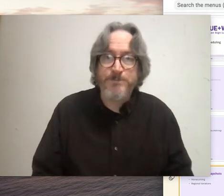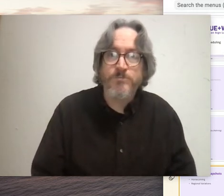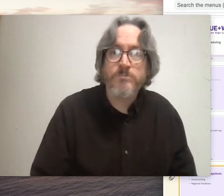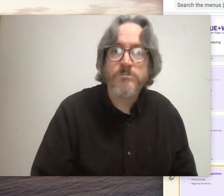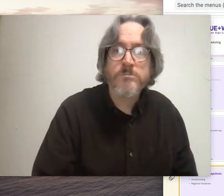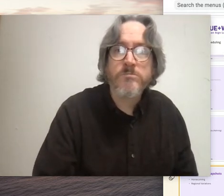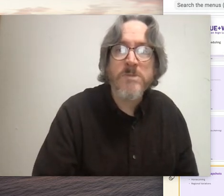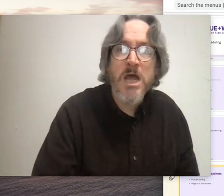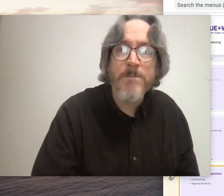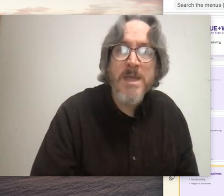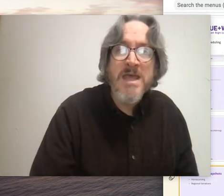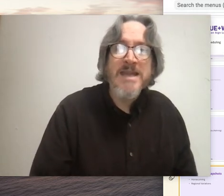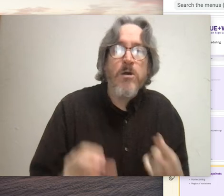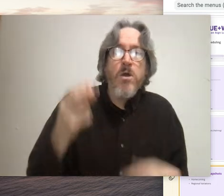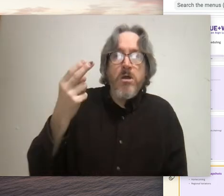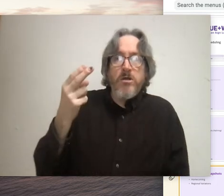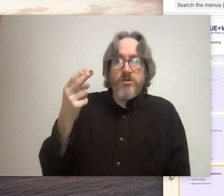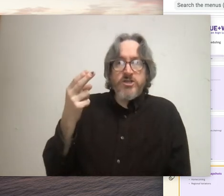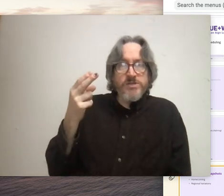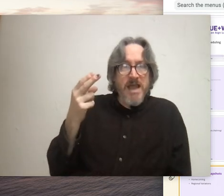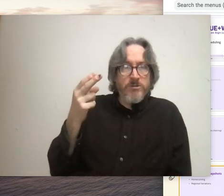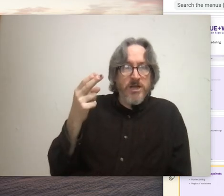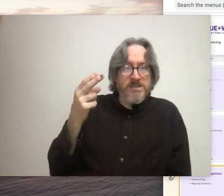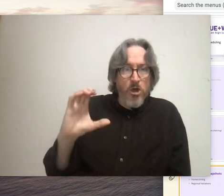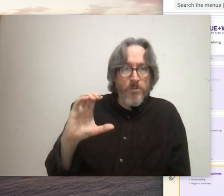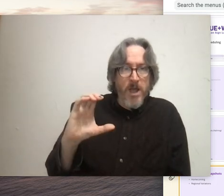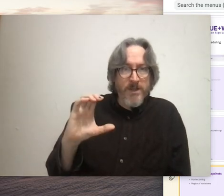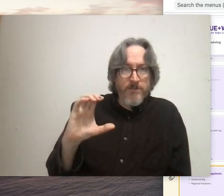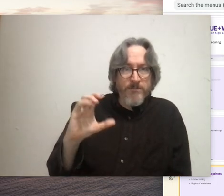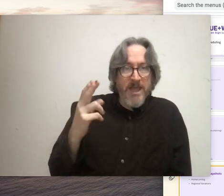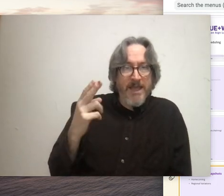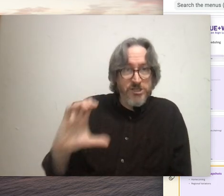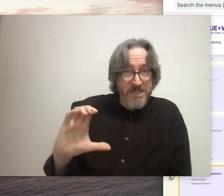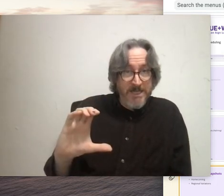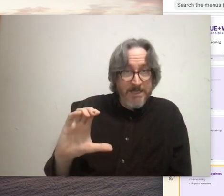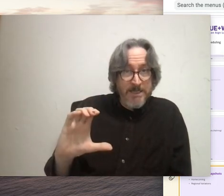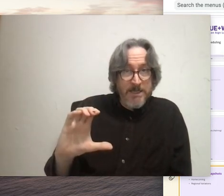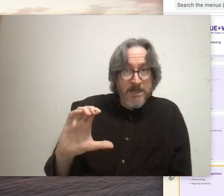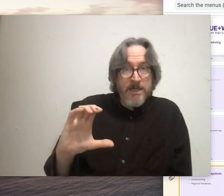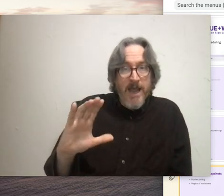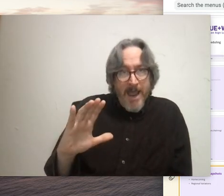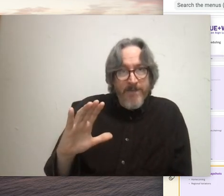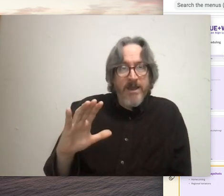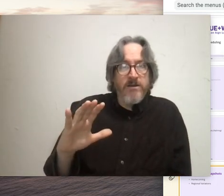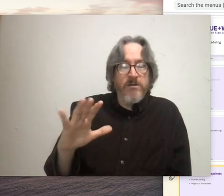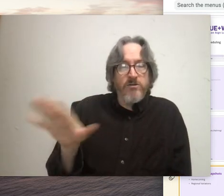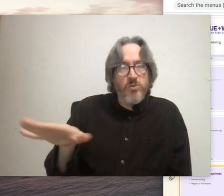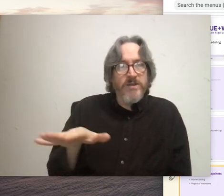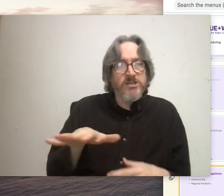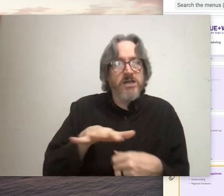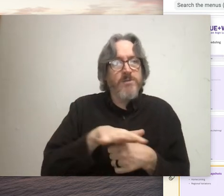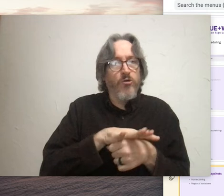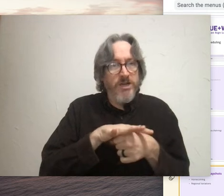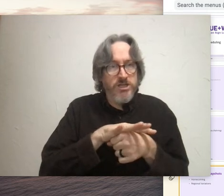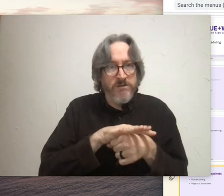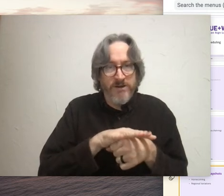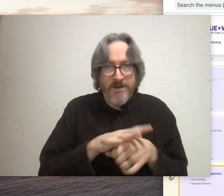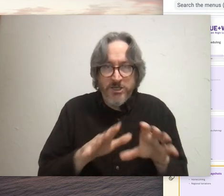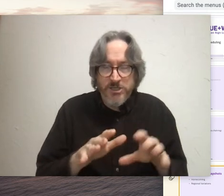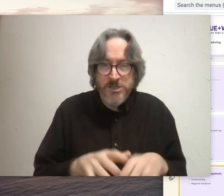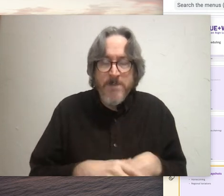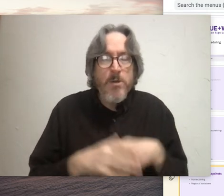place. Now, the two snapshots, homecoming, HC, and then there's one that talks about